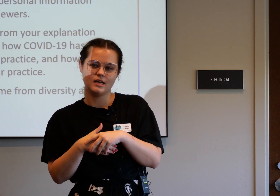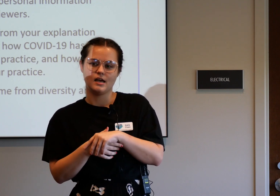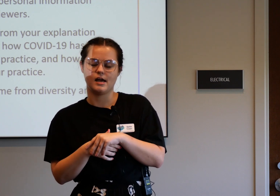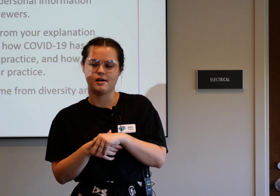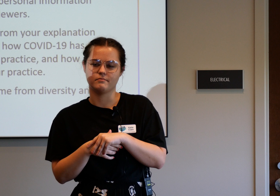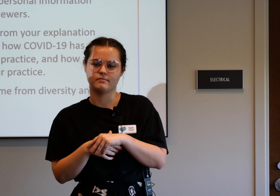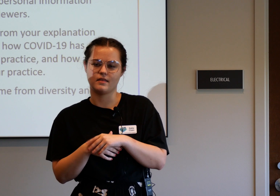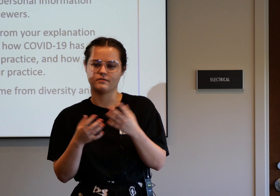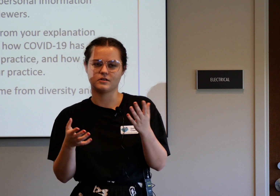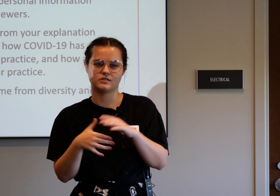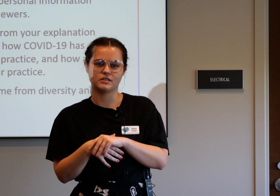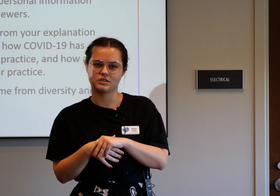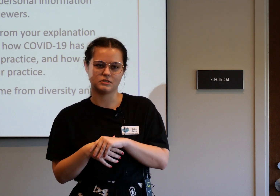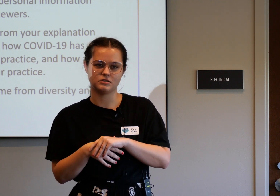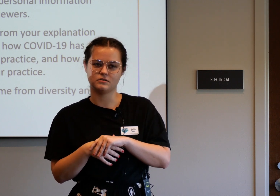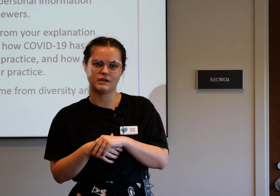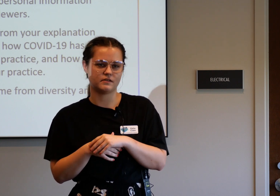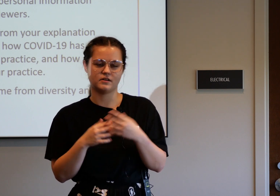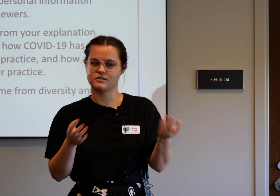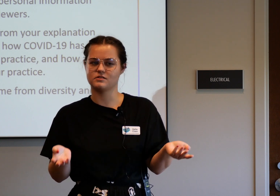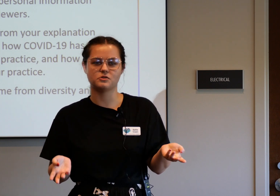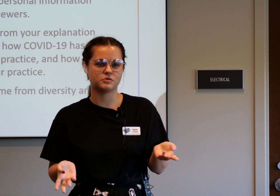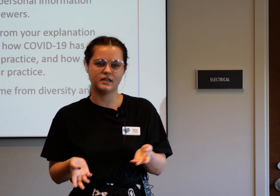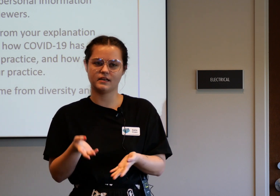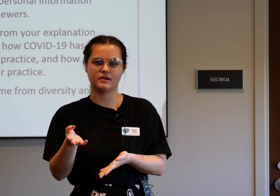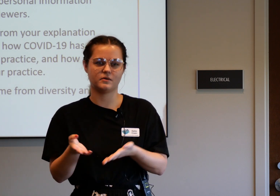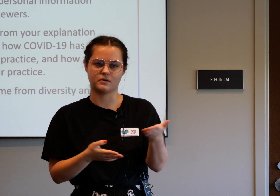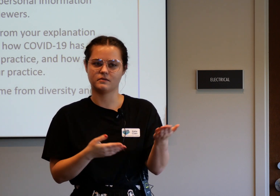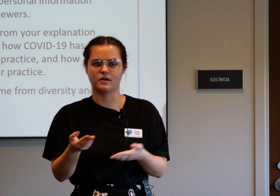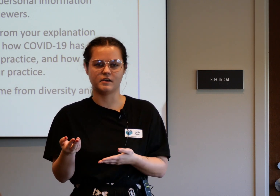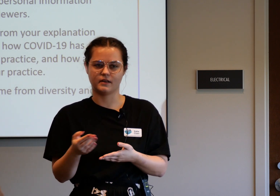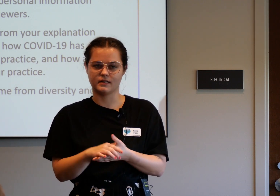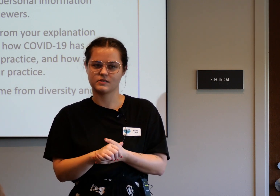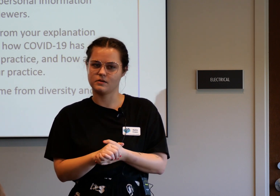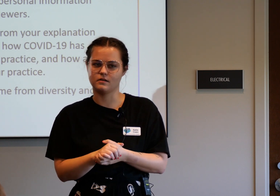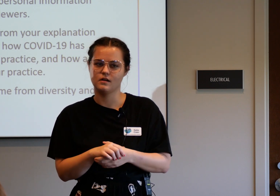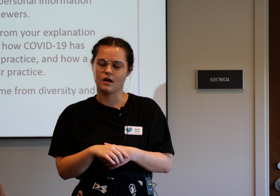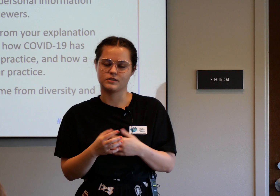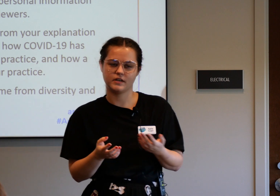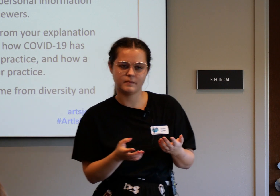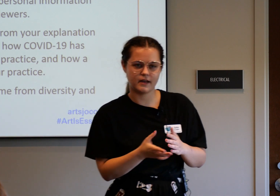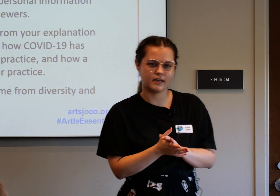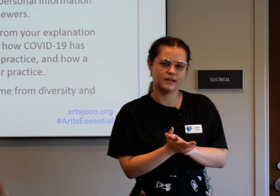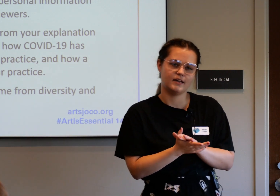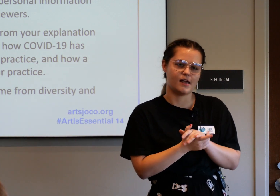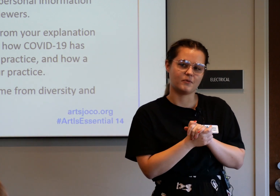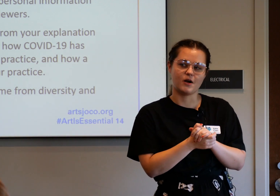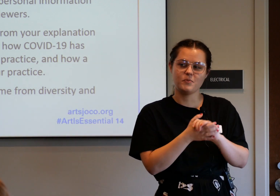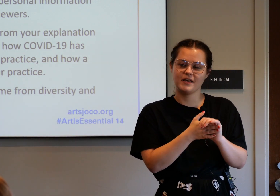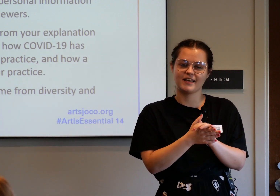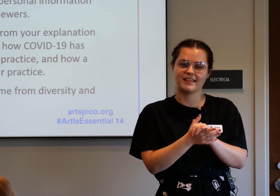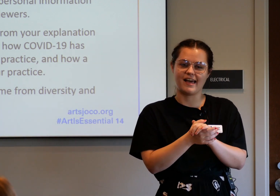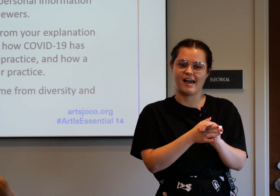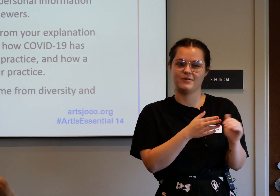County. And then of course, traditional, anyone that follows us on social media or our emailing list will also hear about it. And